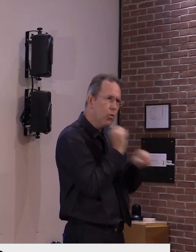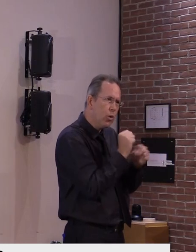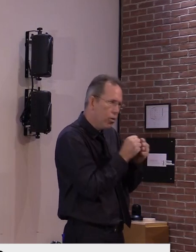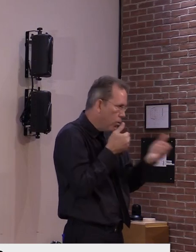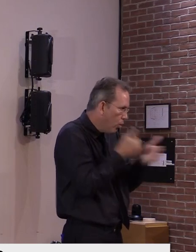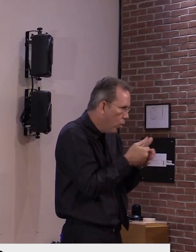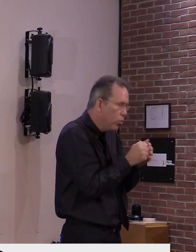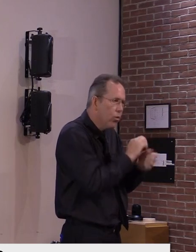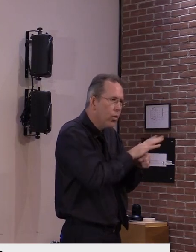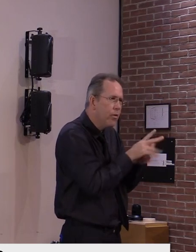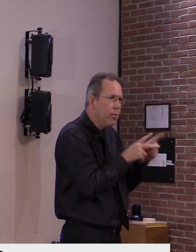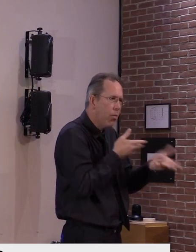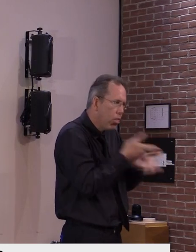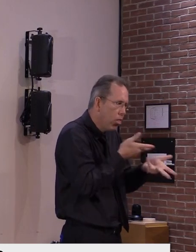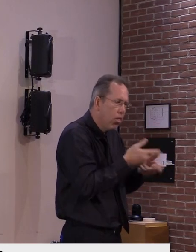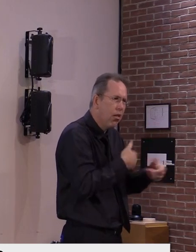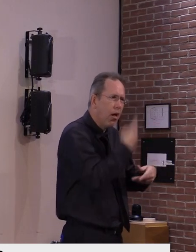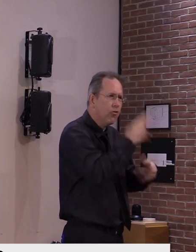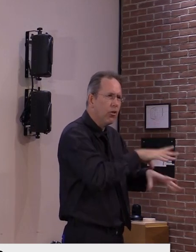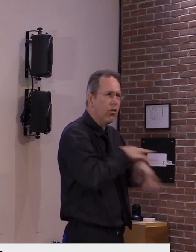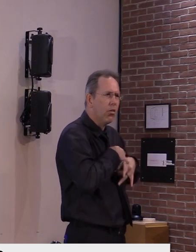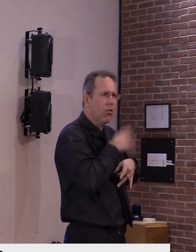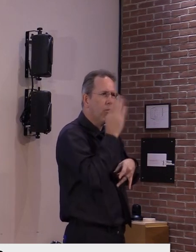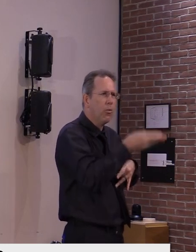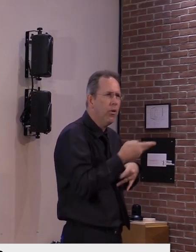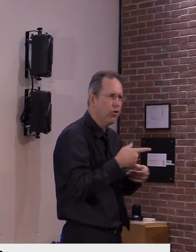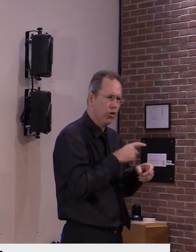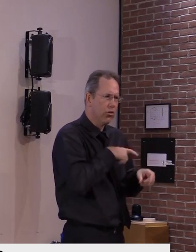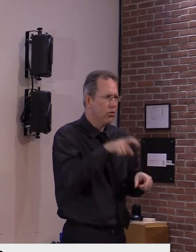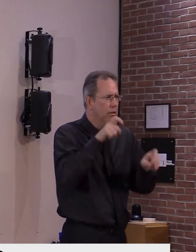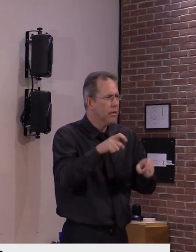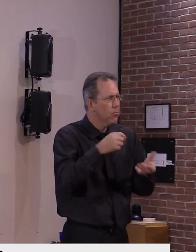start having some testing work into their routine?